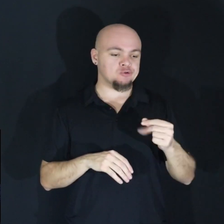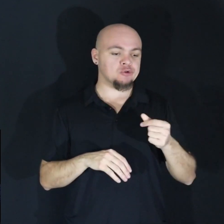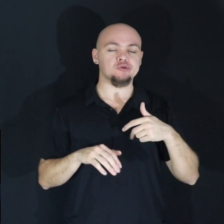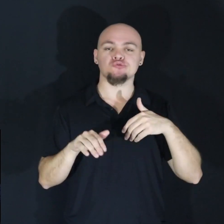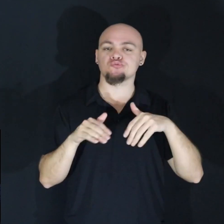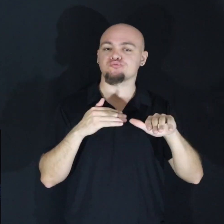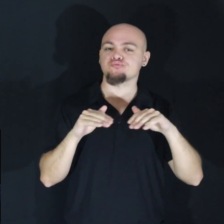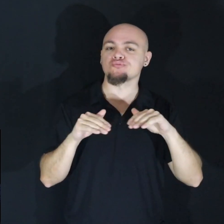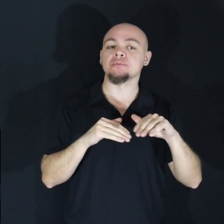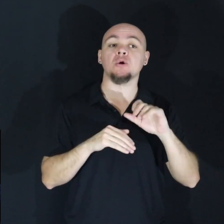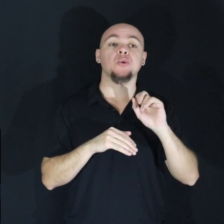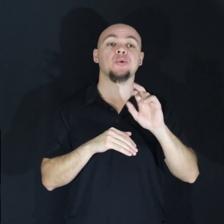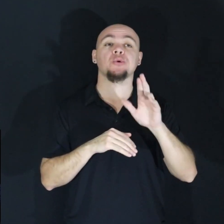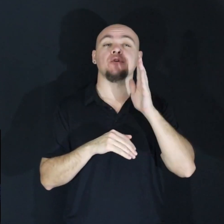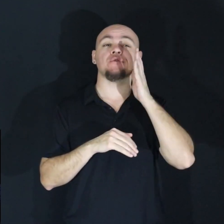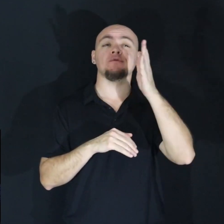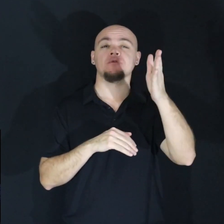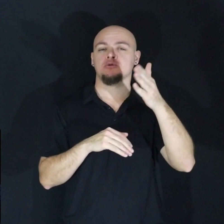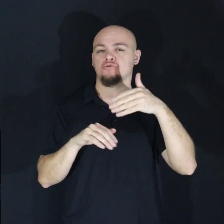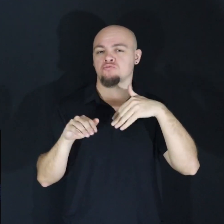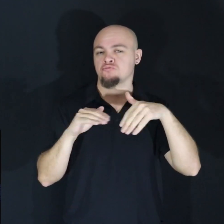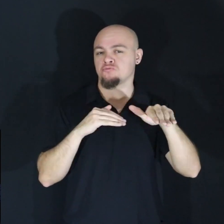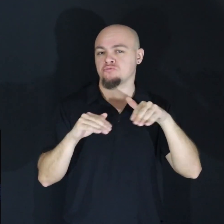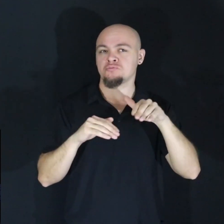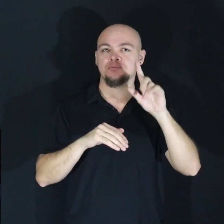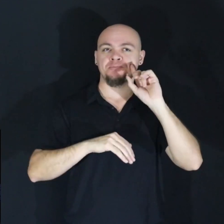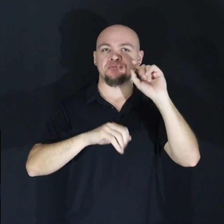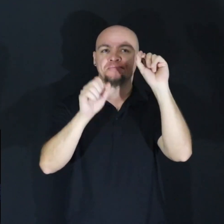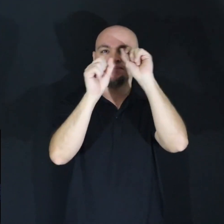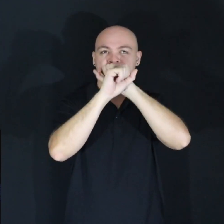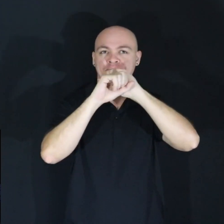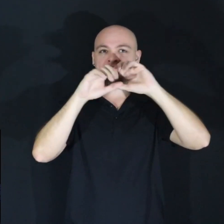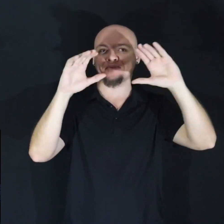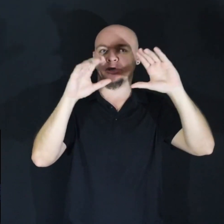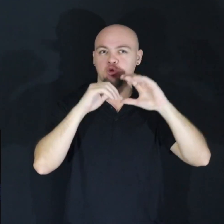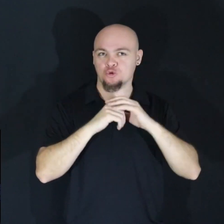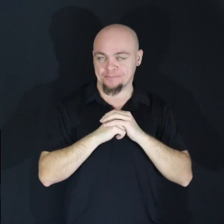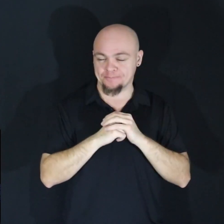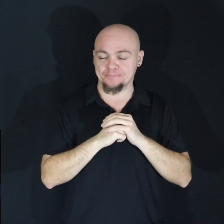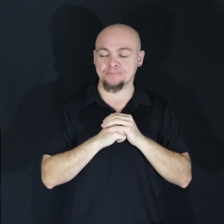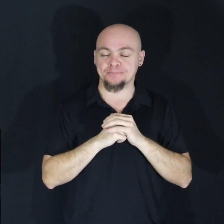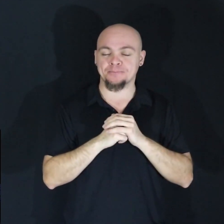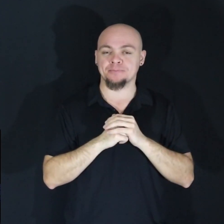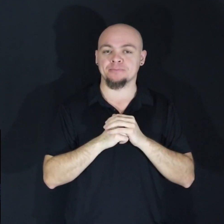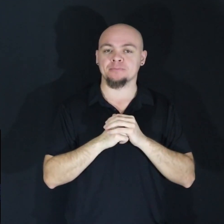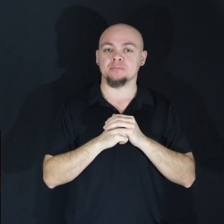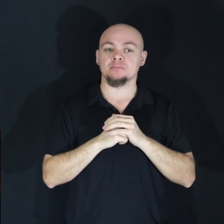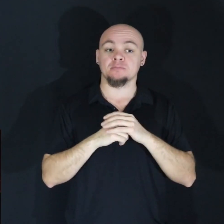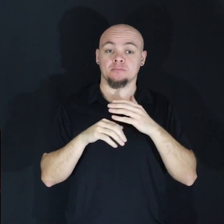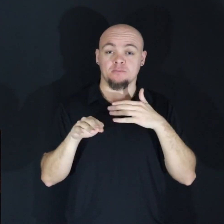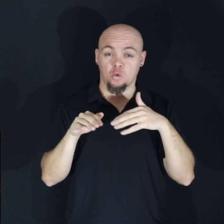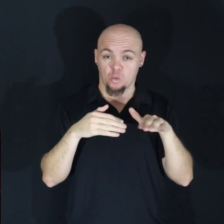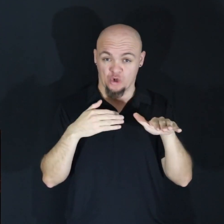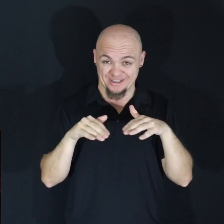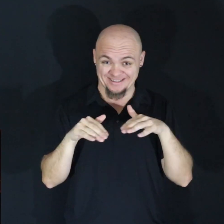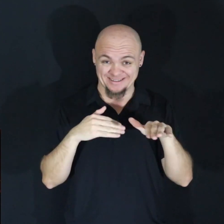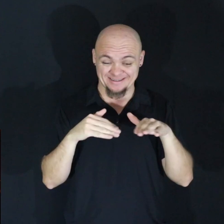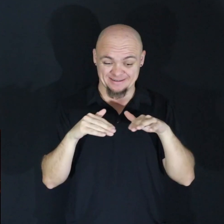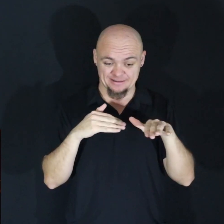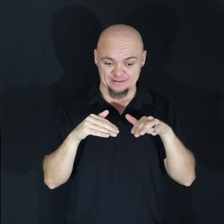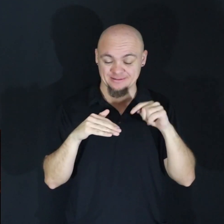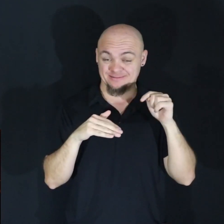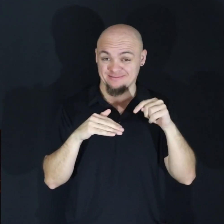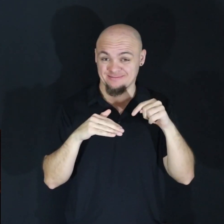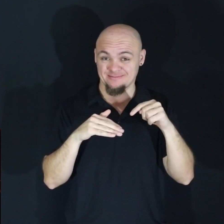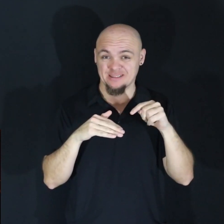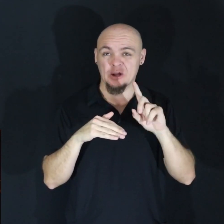or walking towards the future I had envisioned for myself. Walking. This was